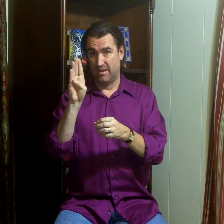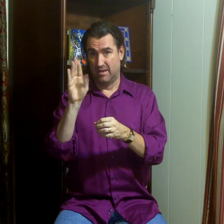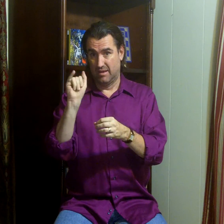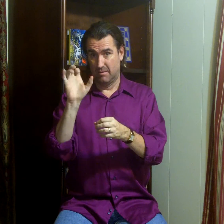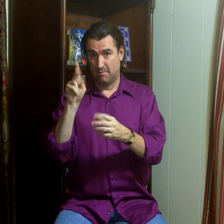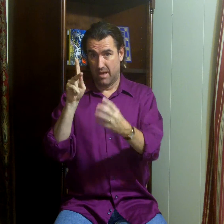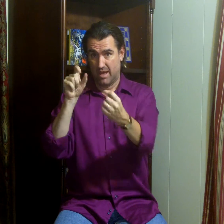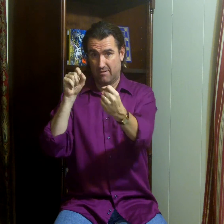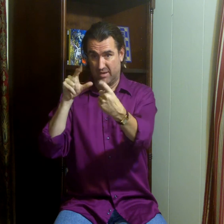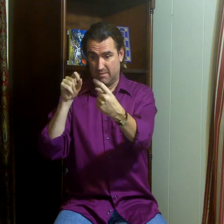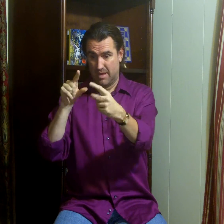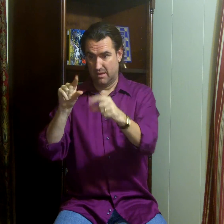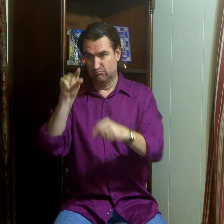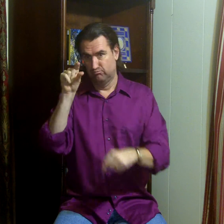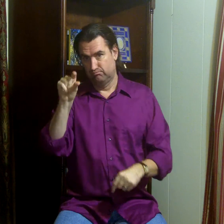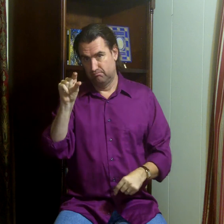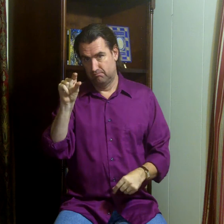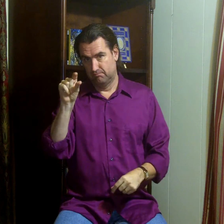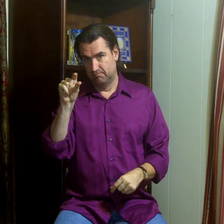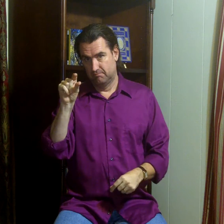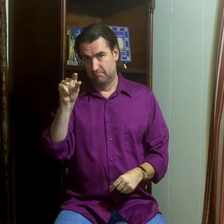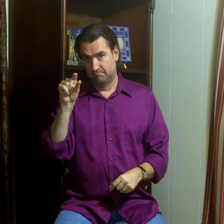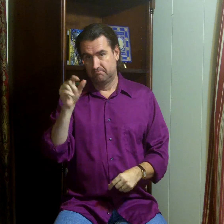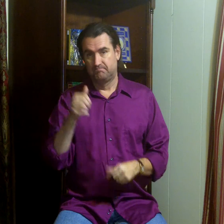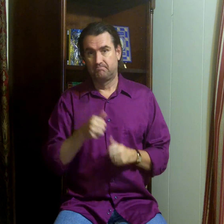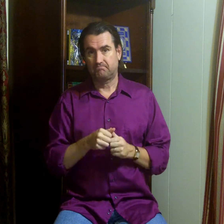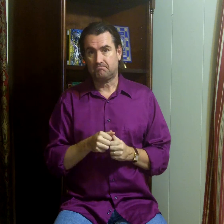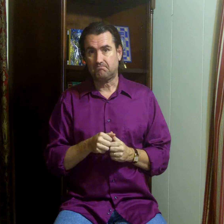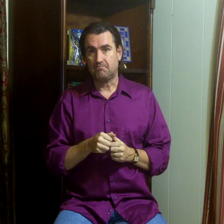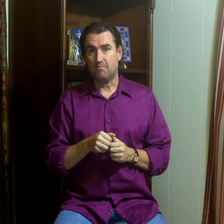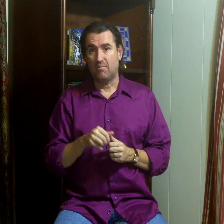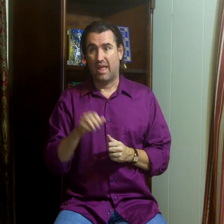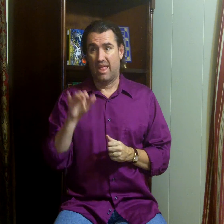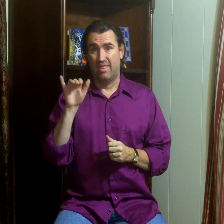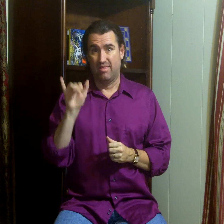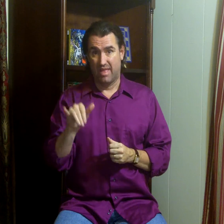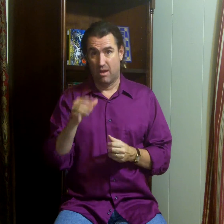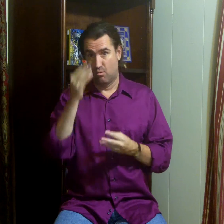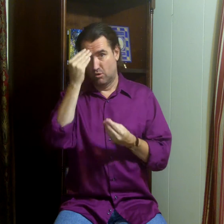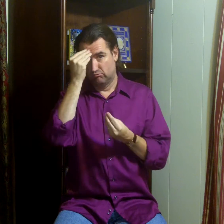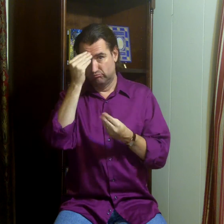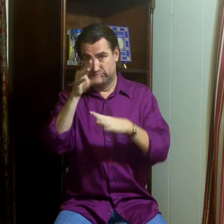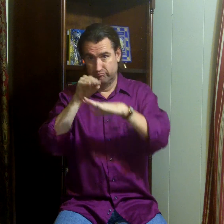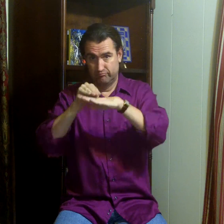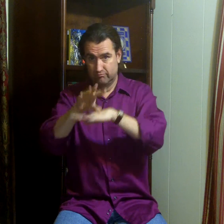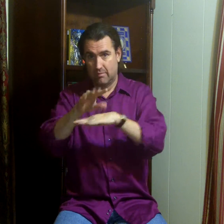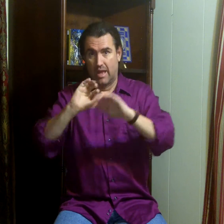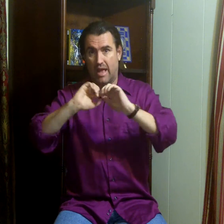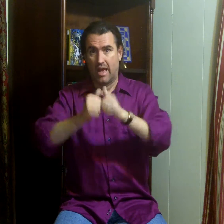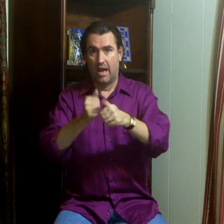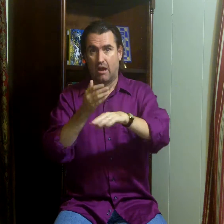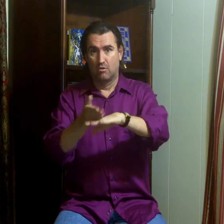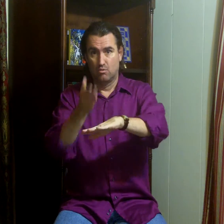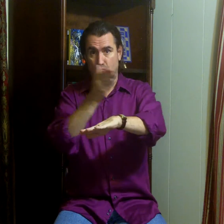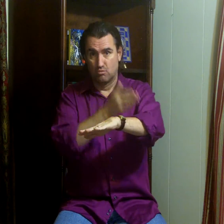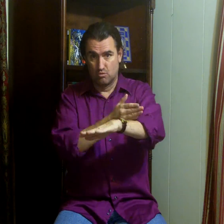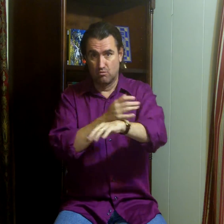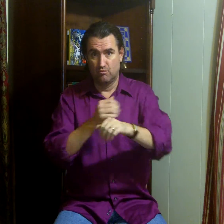to enhance your overall interpreting once you see what other people think, and then they'll give you some